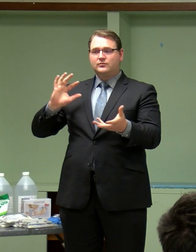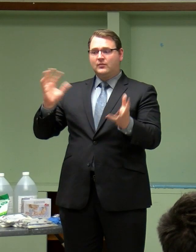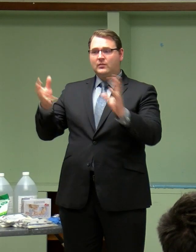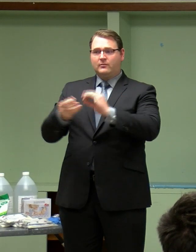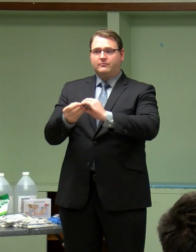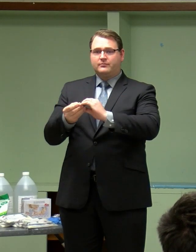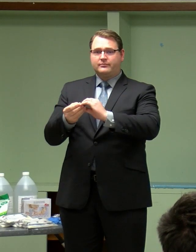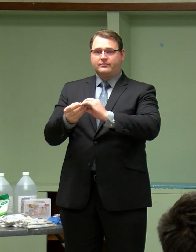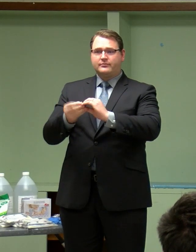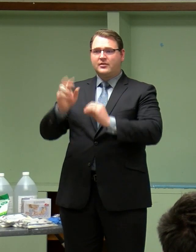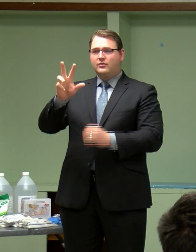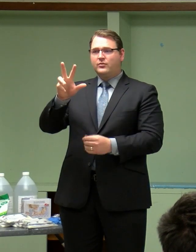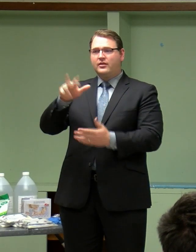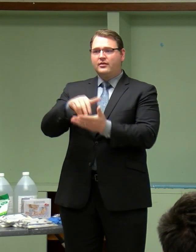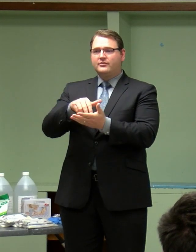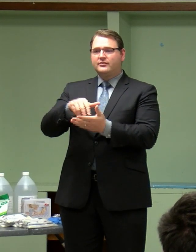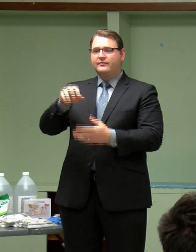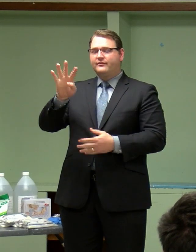city of Houston to